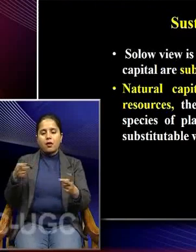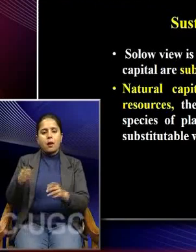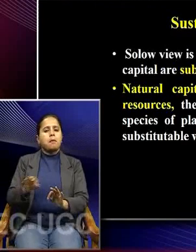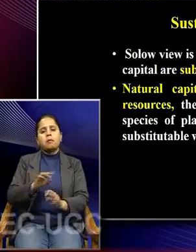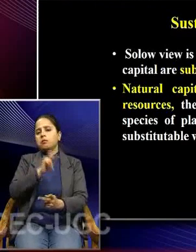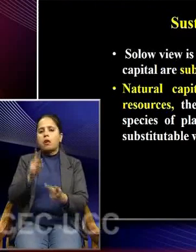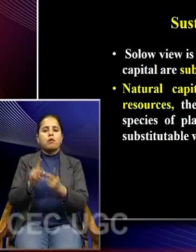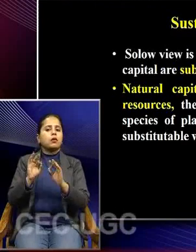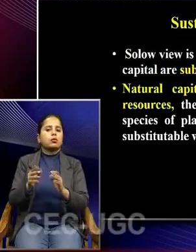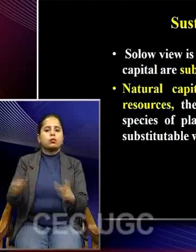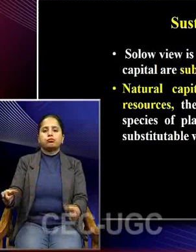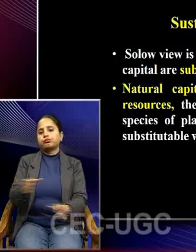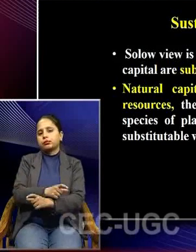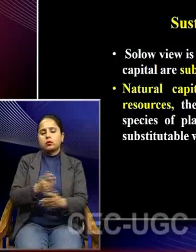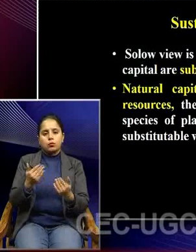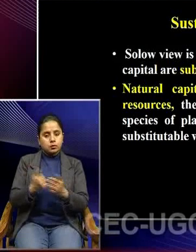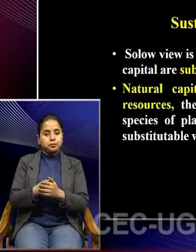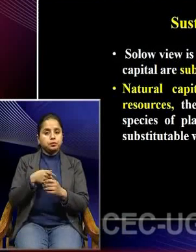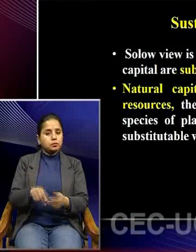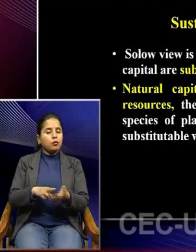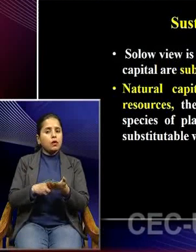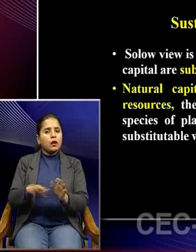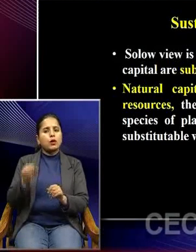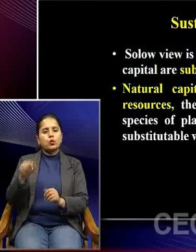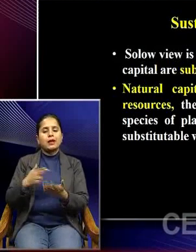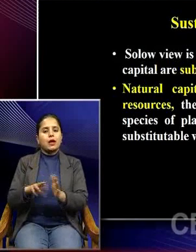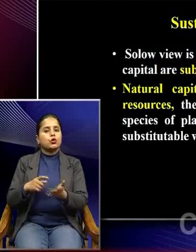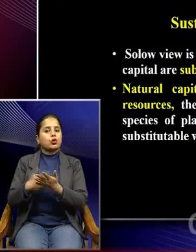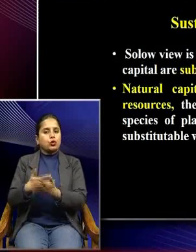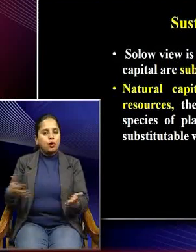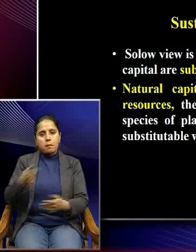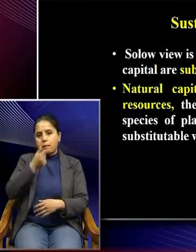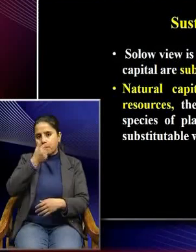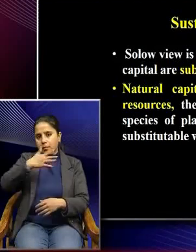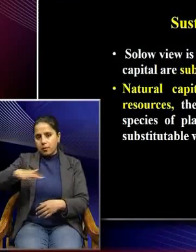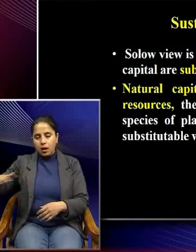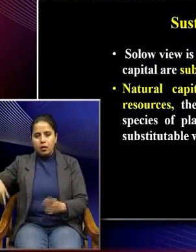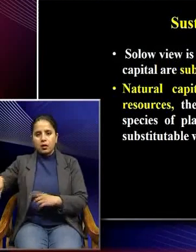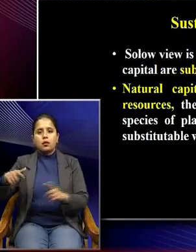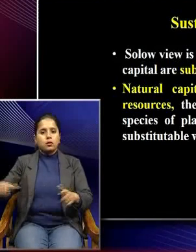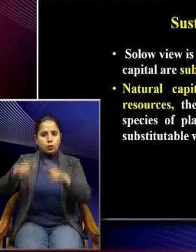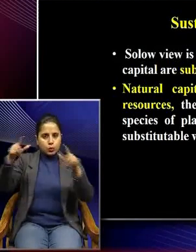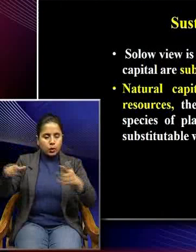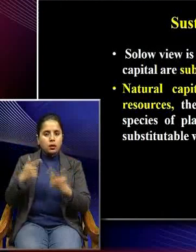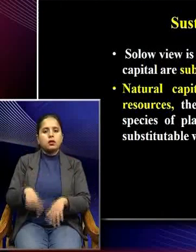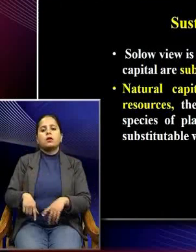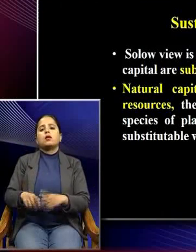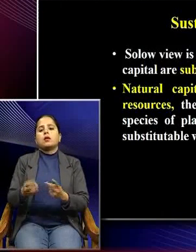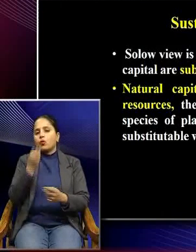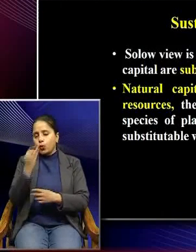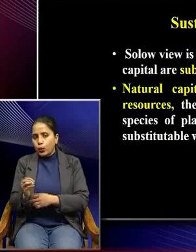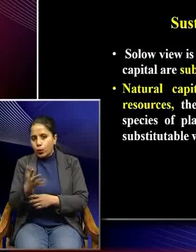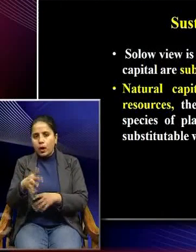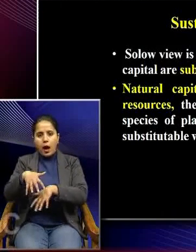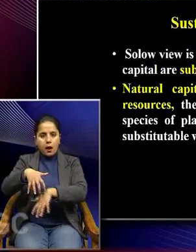Natural capital is defined as the natural resources, oceans, wilderness areas, species of plants,